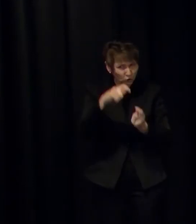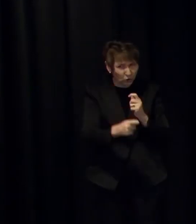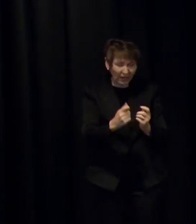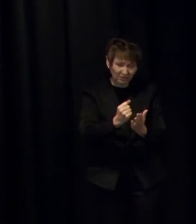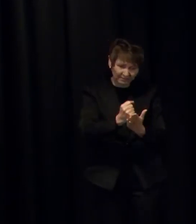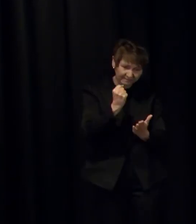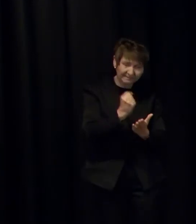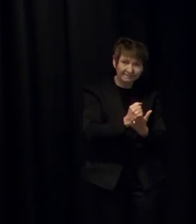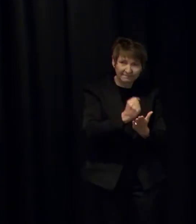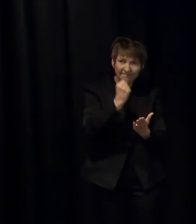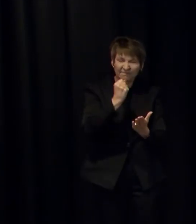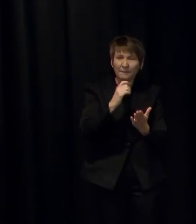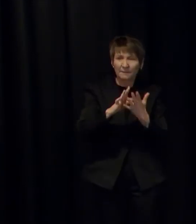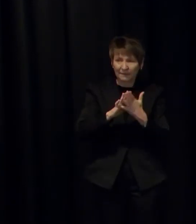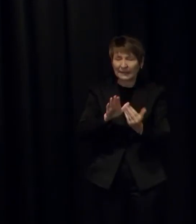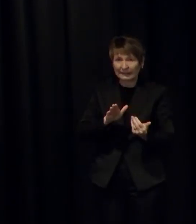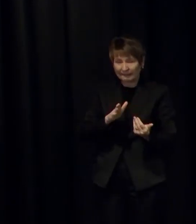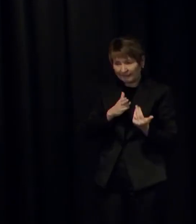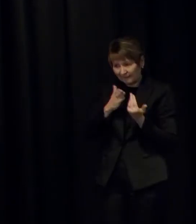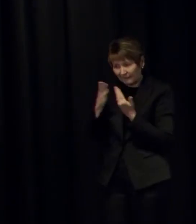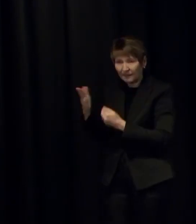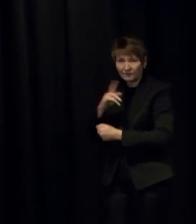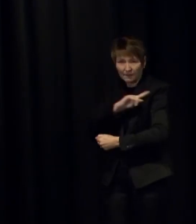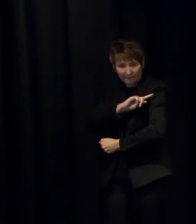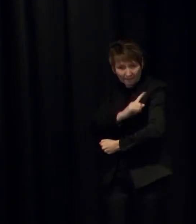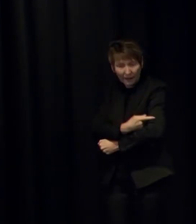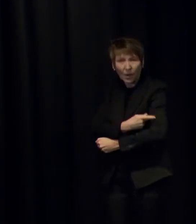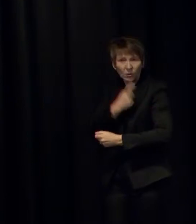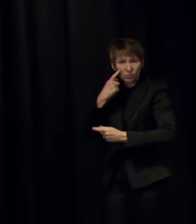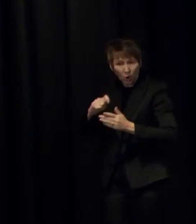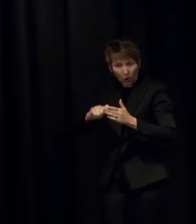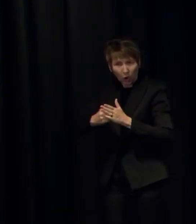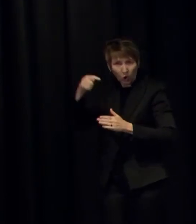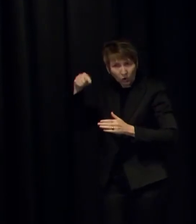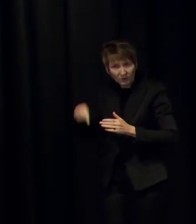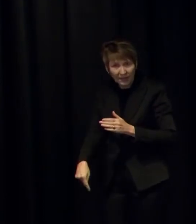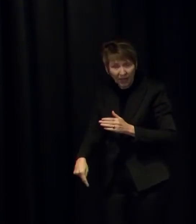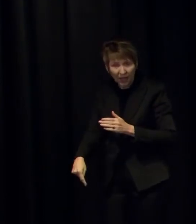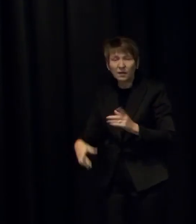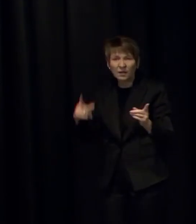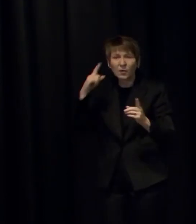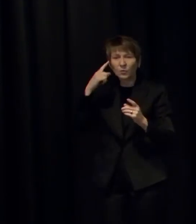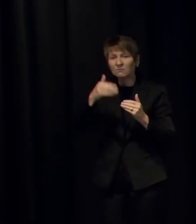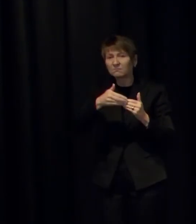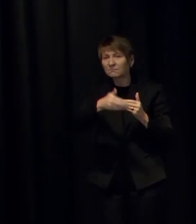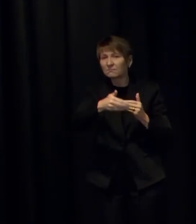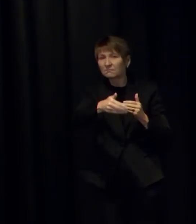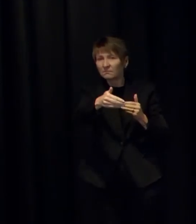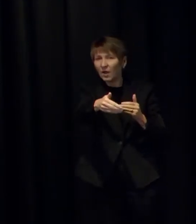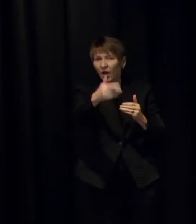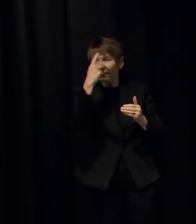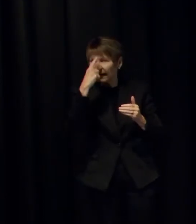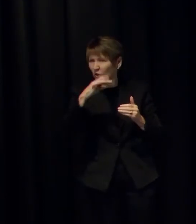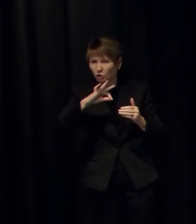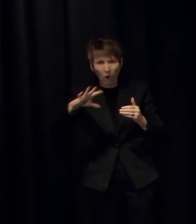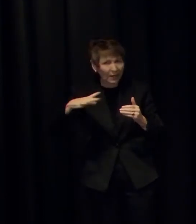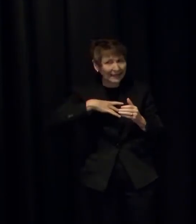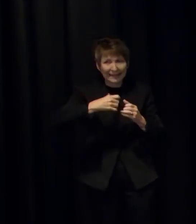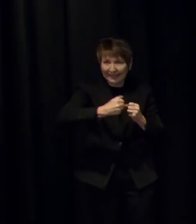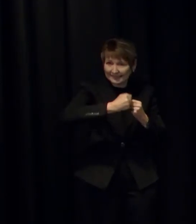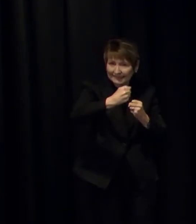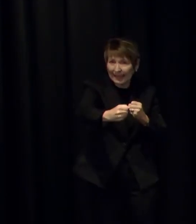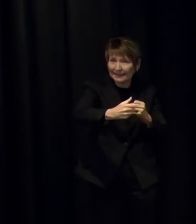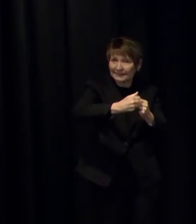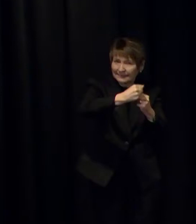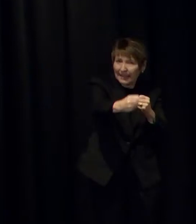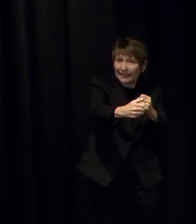into pandemic-specific ledge, and we've committed to do that. And that process will unfold in coming weeks. Can we ask Professor Sutton a couple of